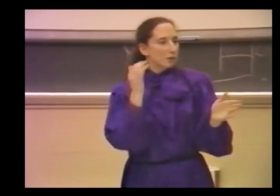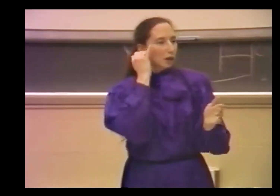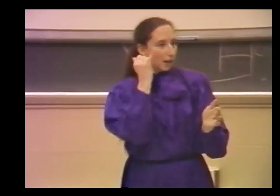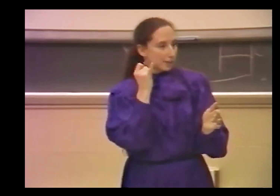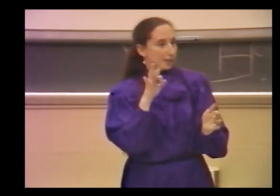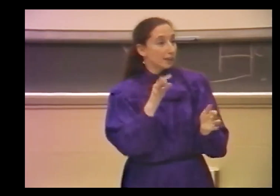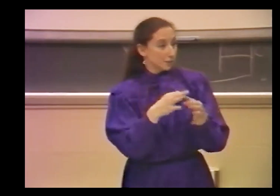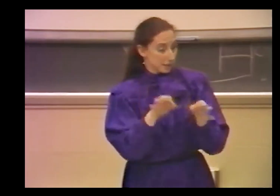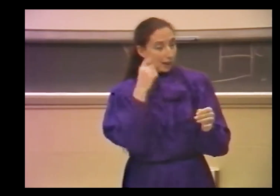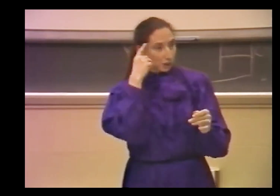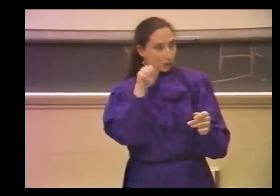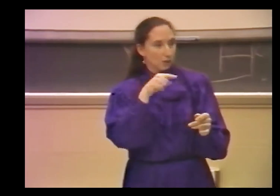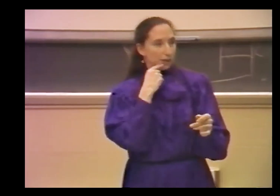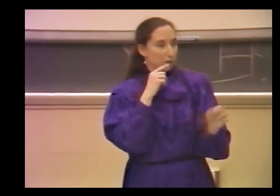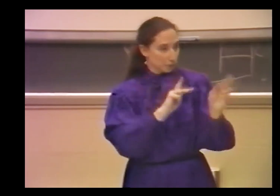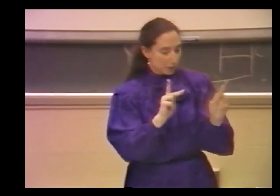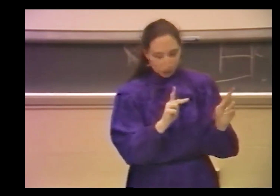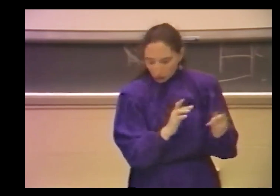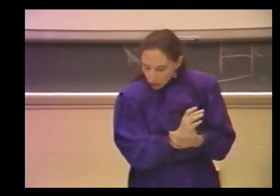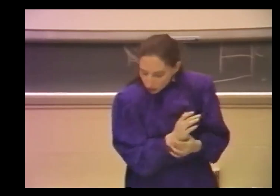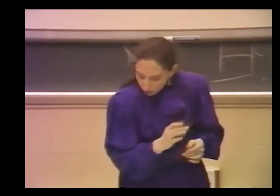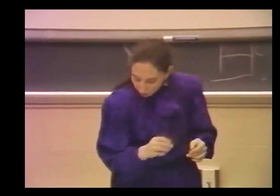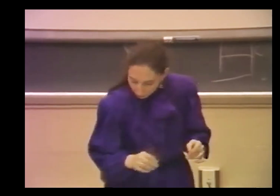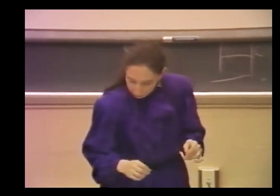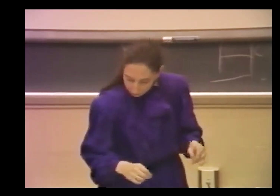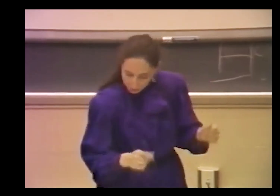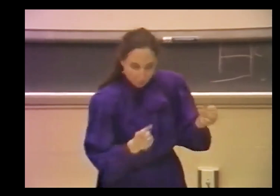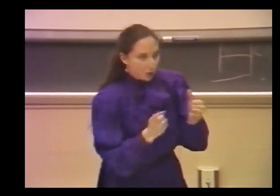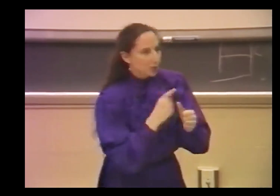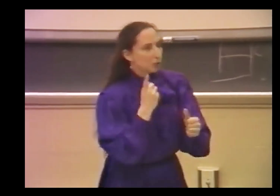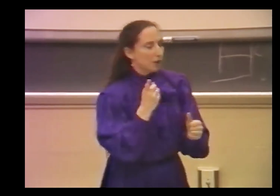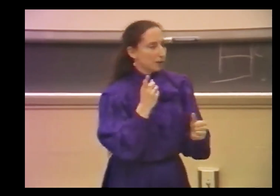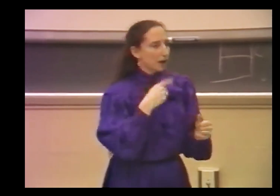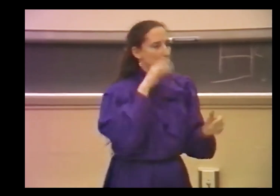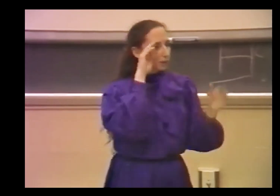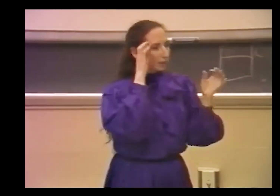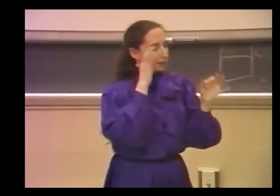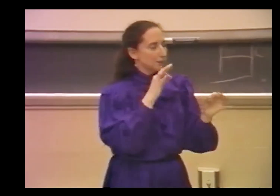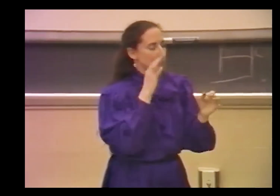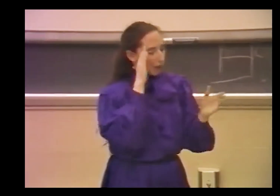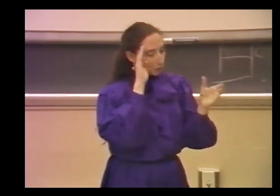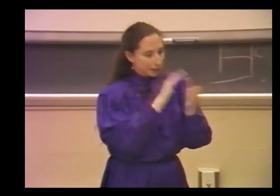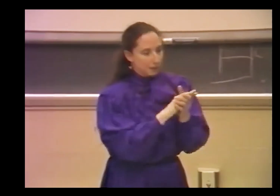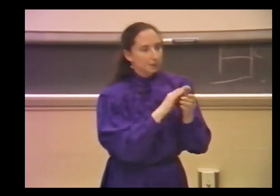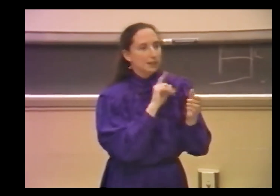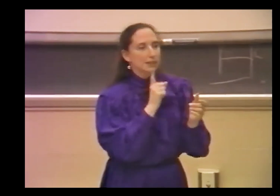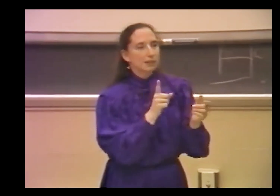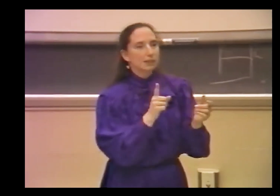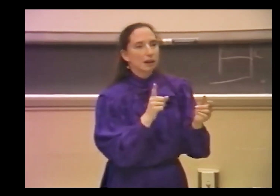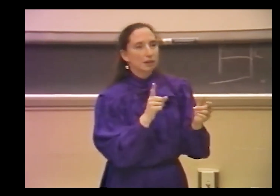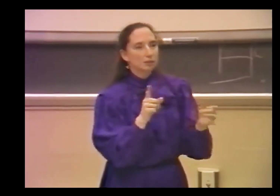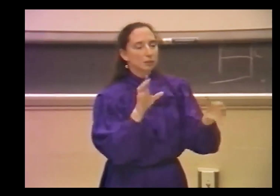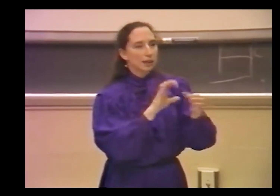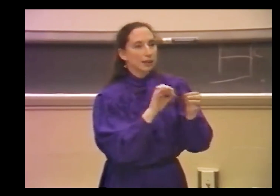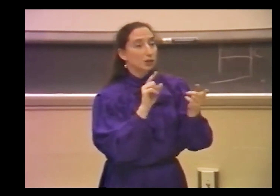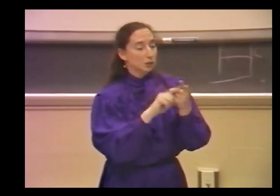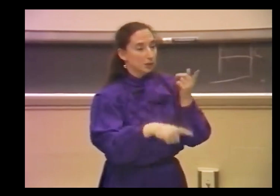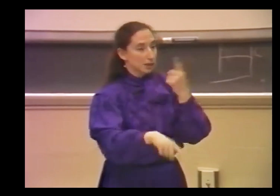general idea of the sentence for the hearing people. The first one, I believe, is related to the